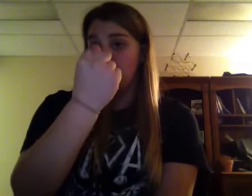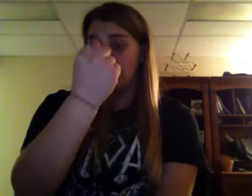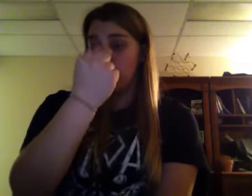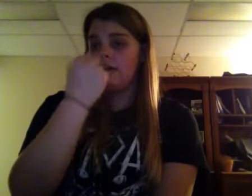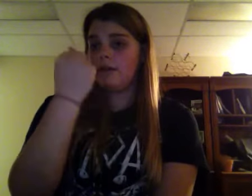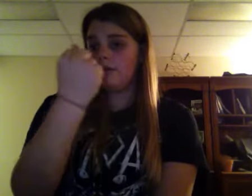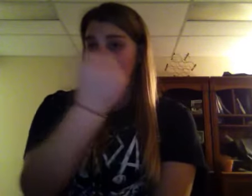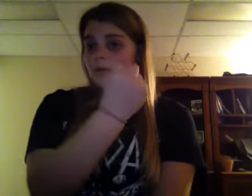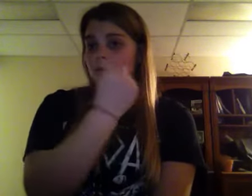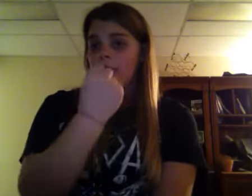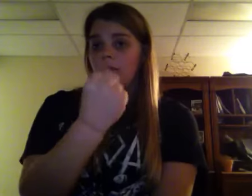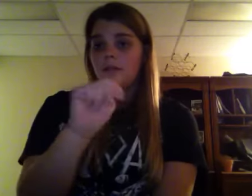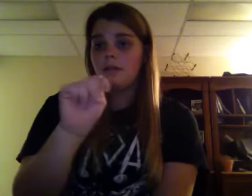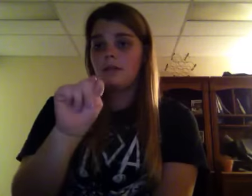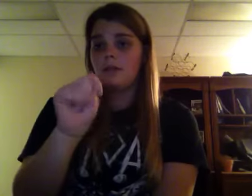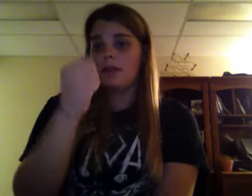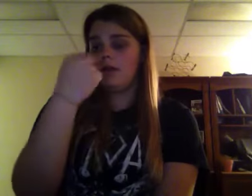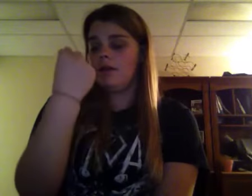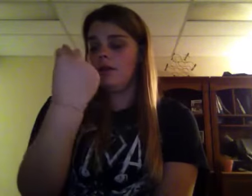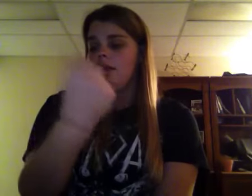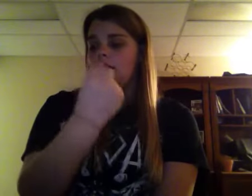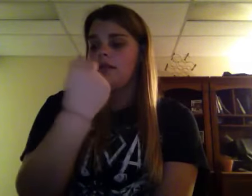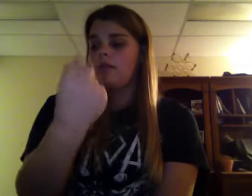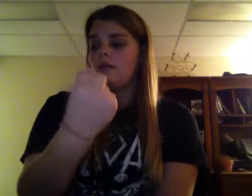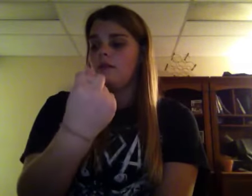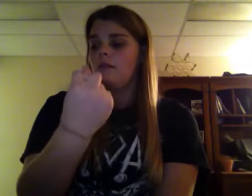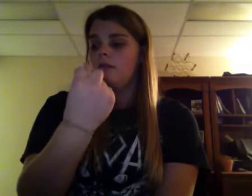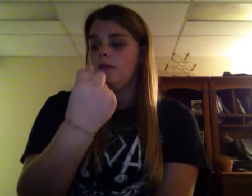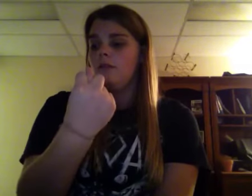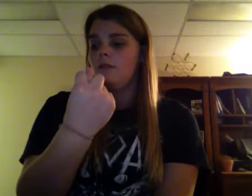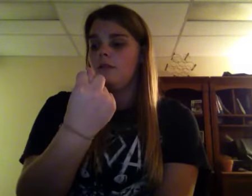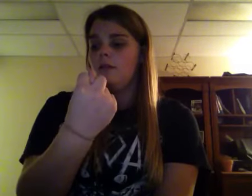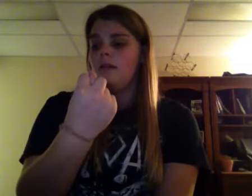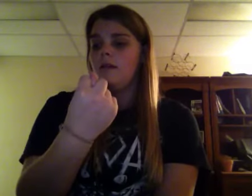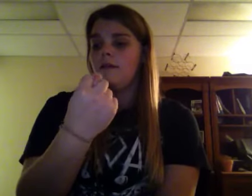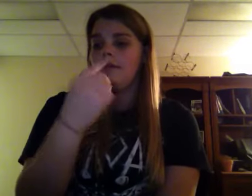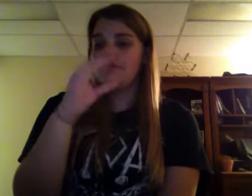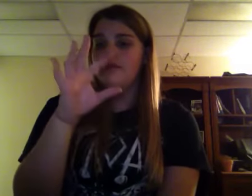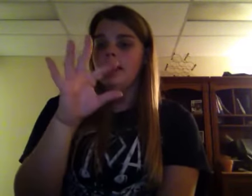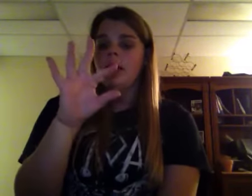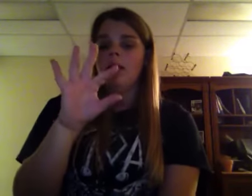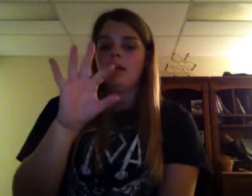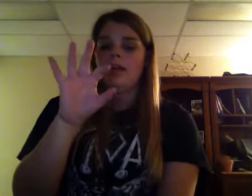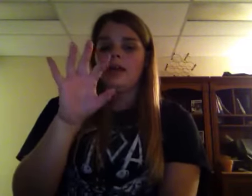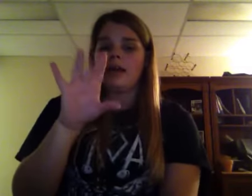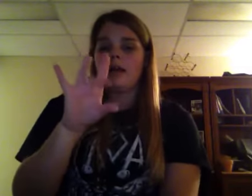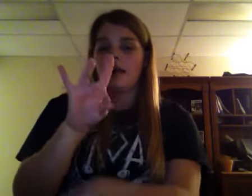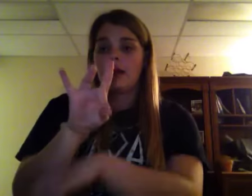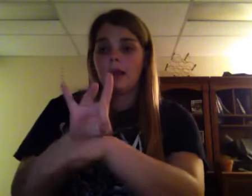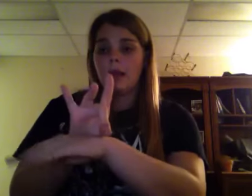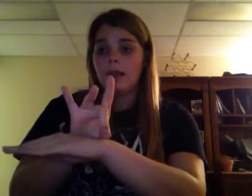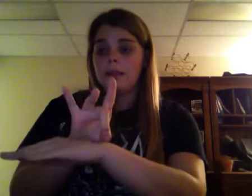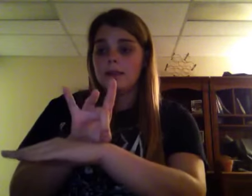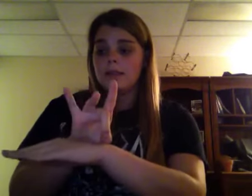Tuesday, it's a circle, it's a T. Let's circle Tuesday at 8.